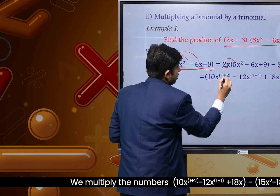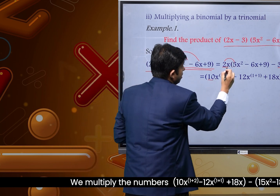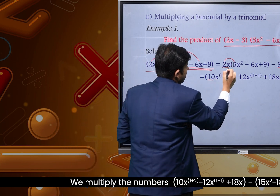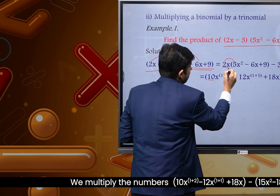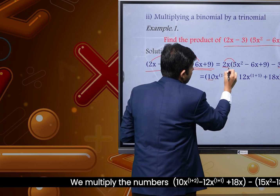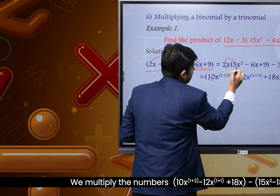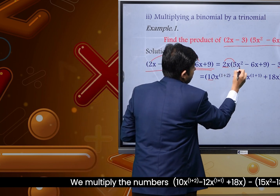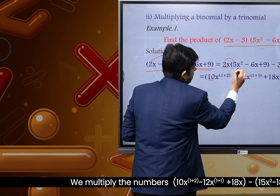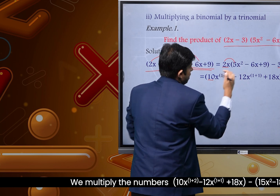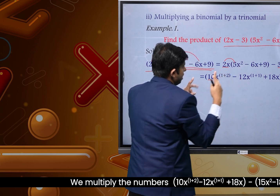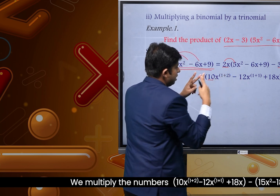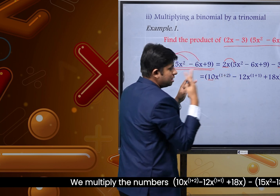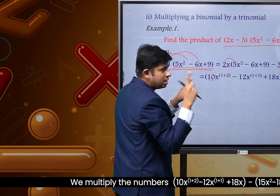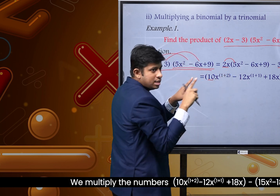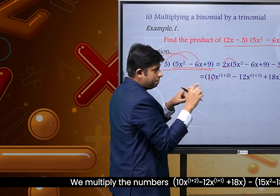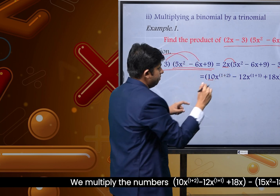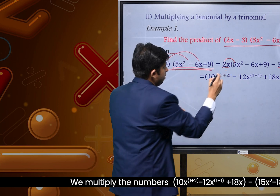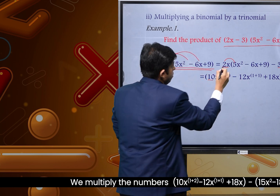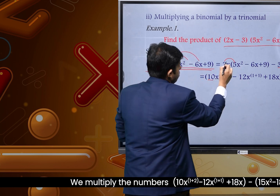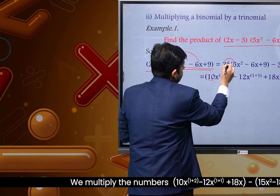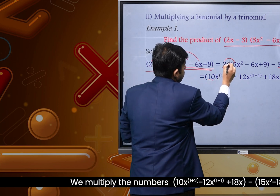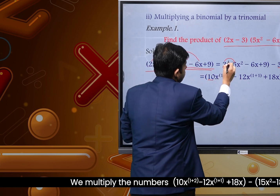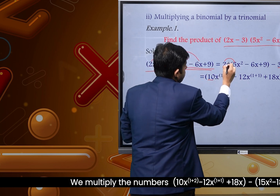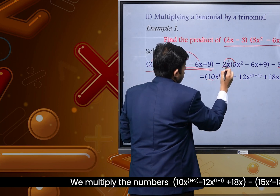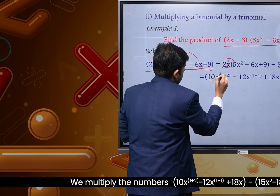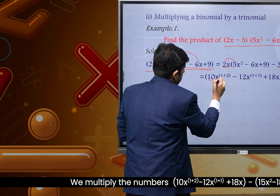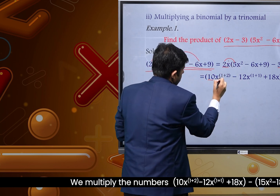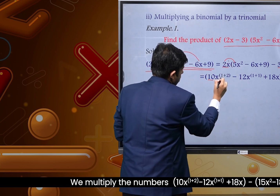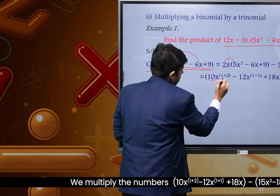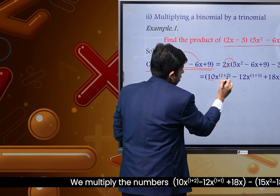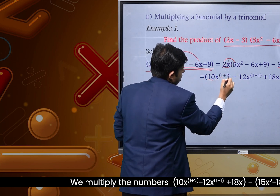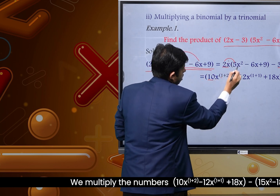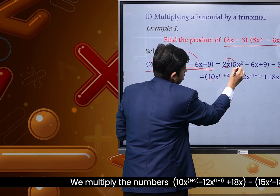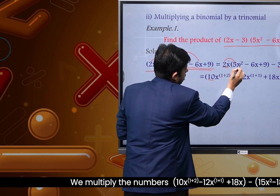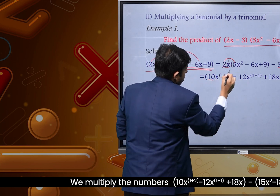and x to the power of 1 plus 2, where bases are equal, powers are to be added.